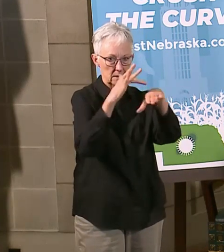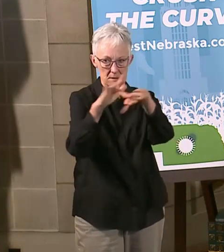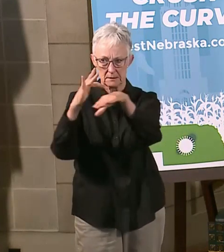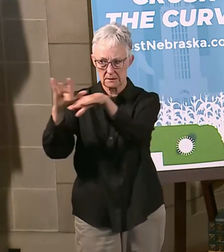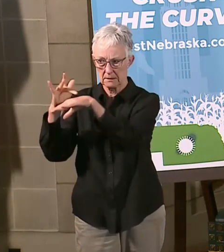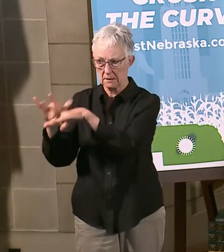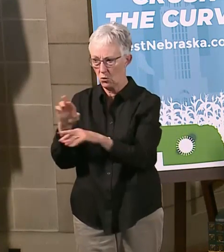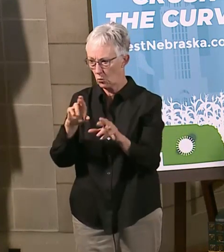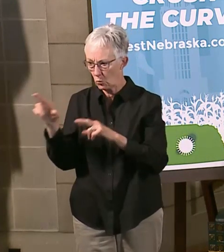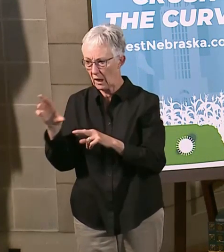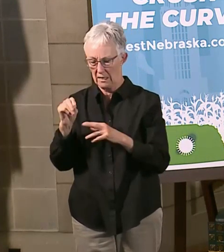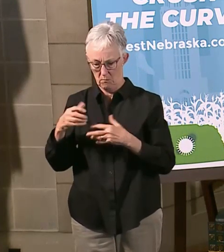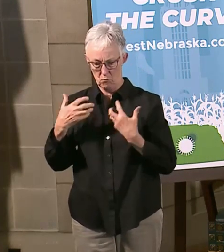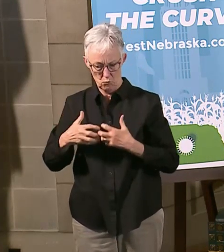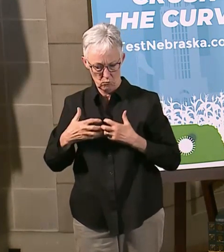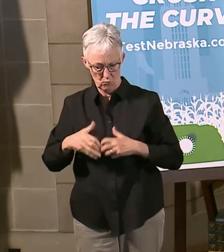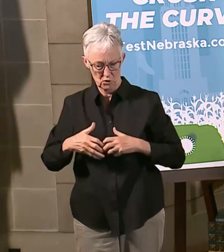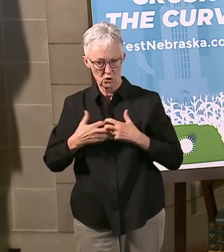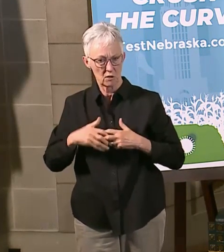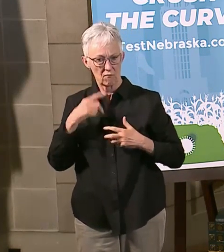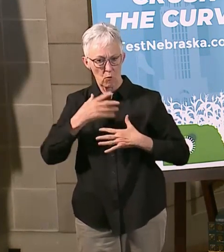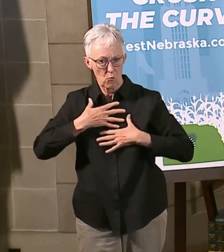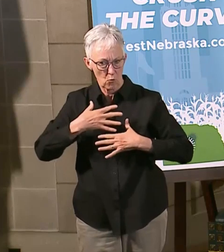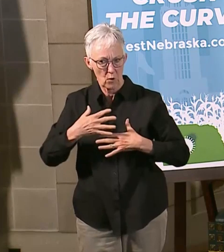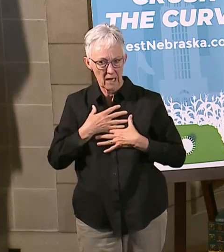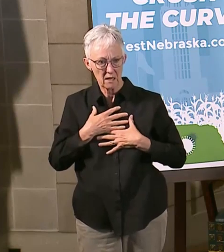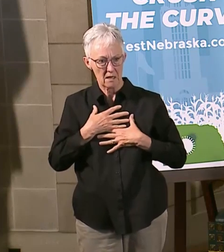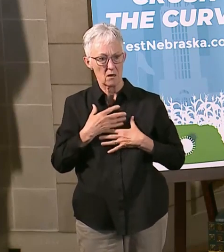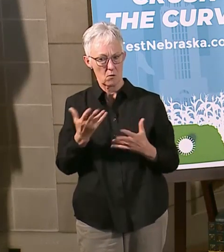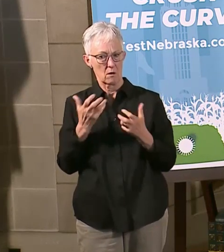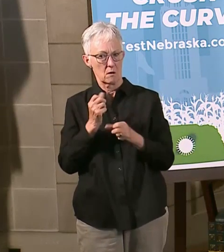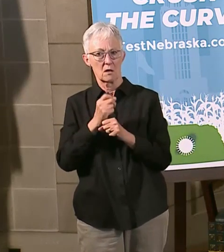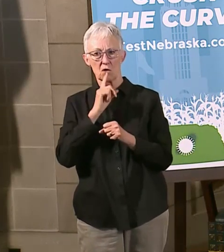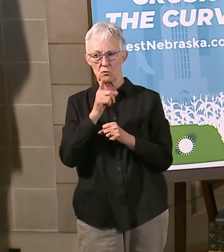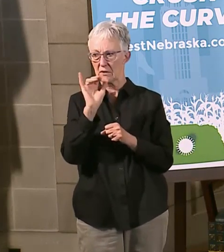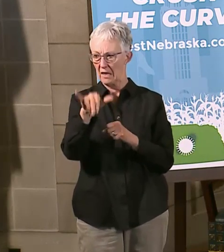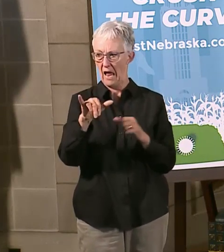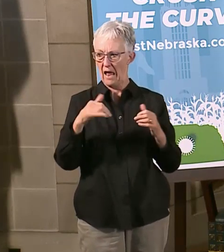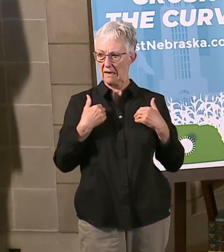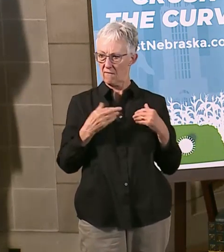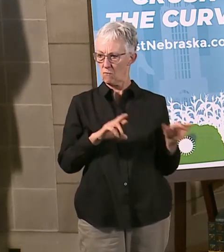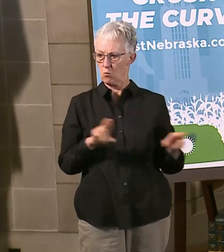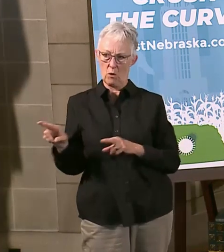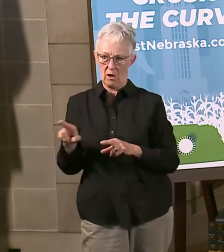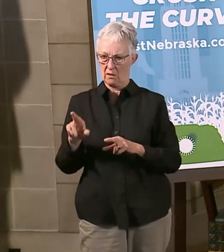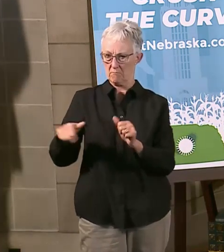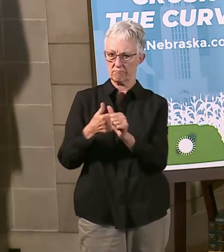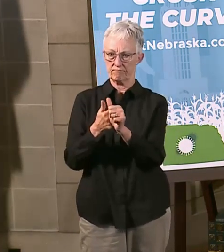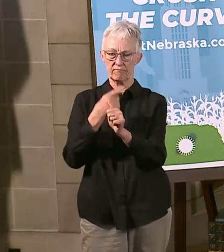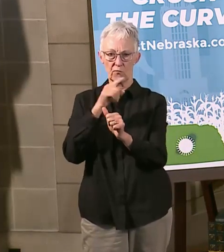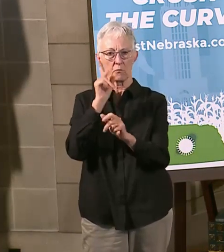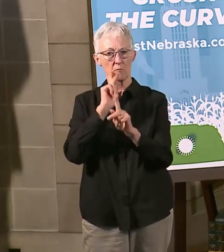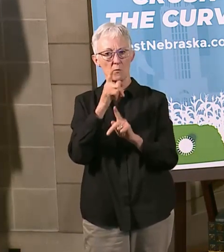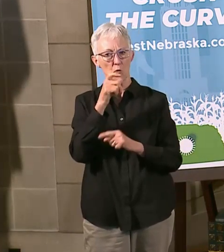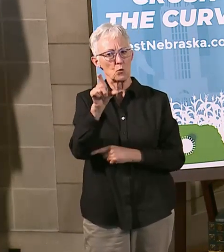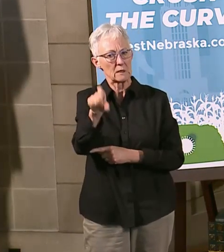that bed or ventilator. So that's what we're all focusing everything around, is making sure that those are available for folks.